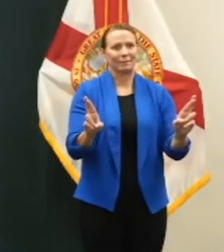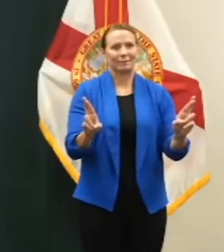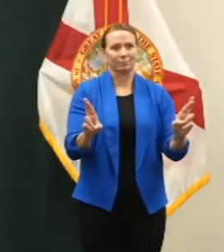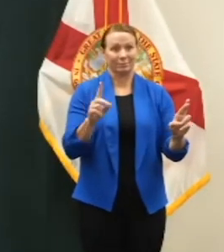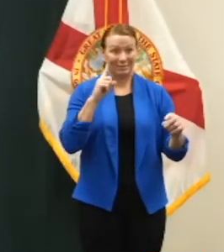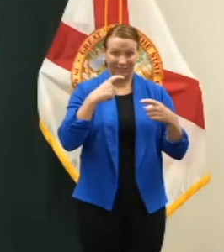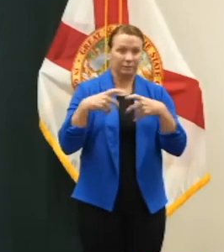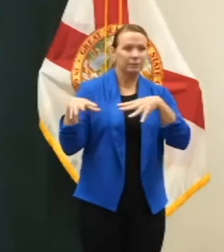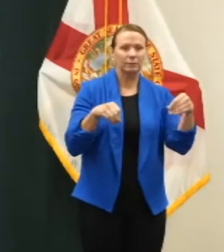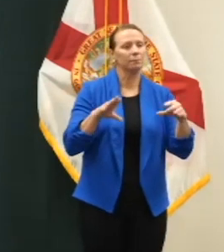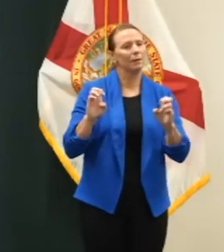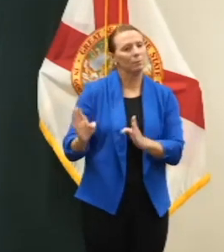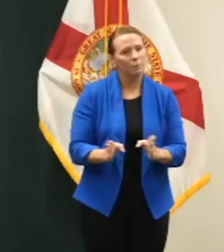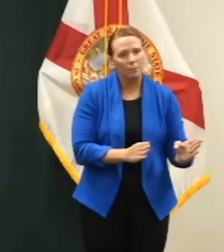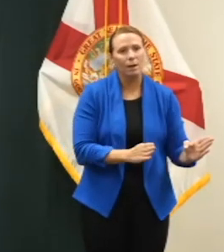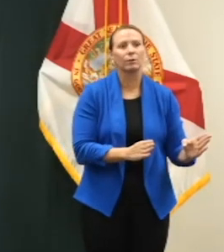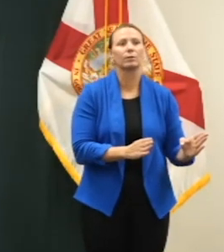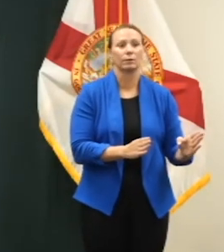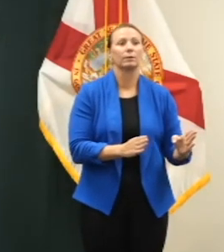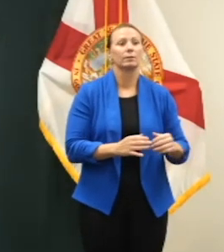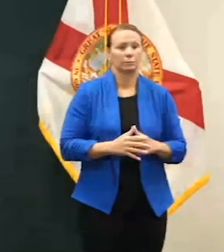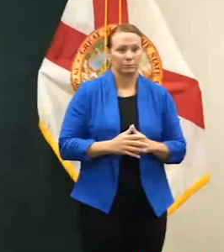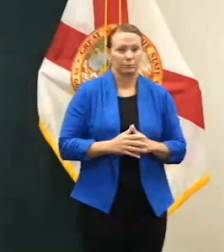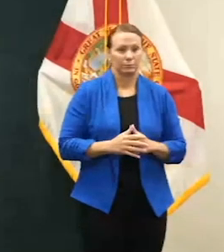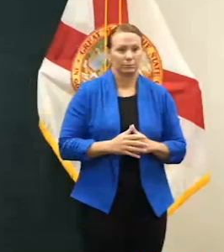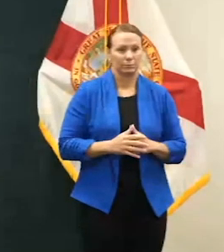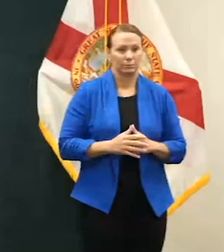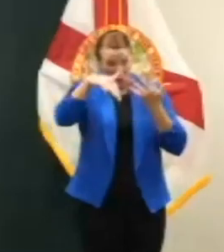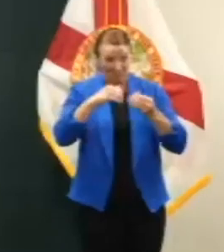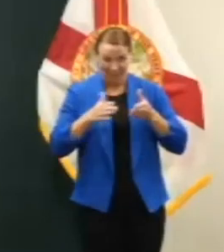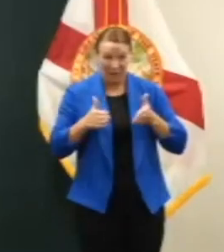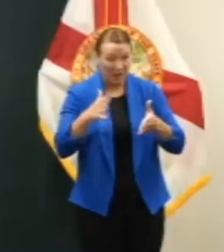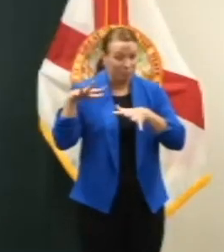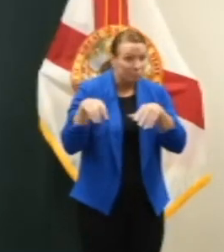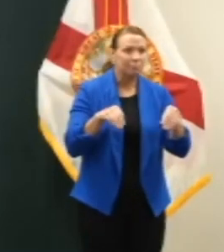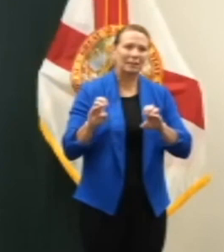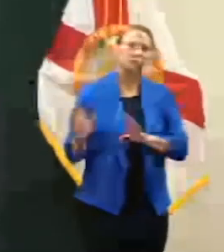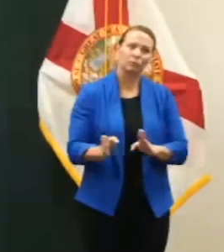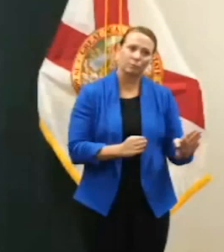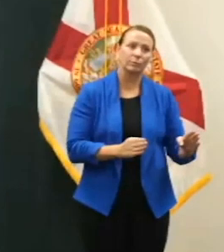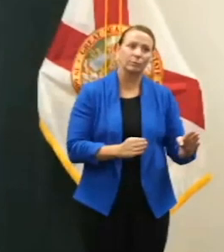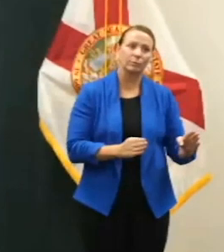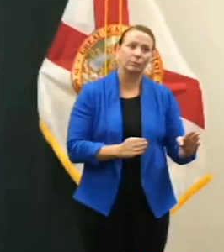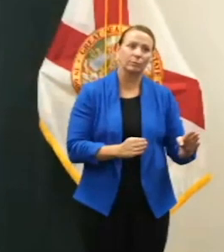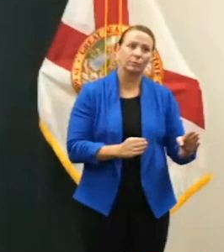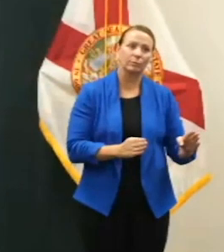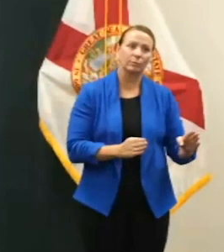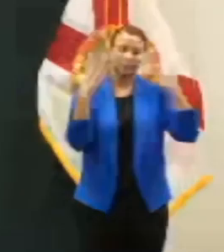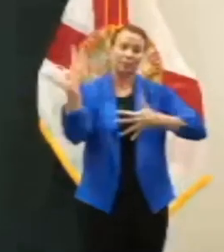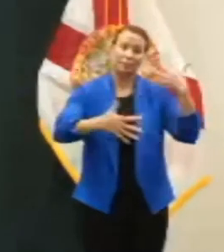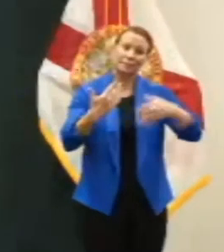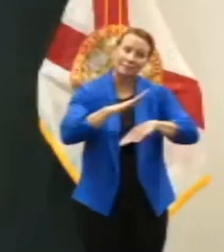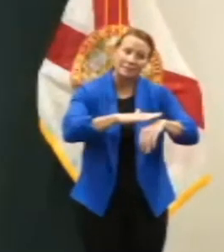this storm, especially in this area here, there's a lot of trees. There's going to be trees that get knocked down. There's going to be power lines that are